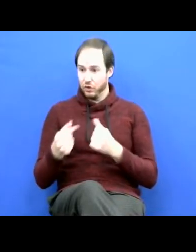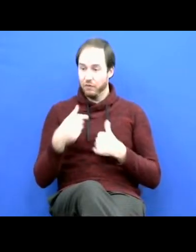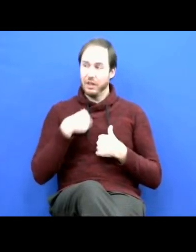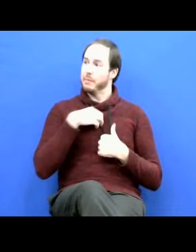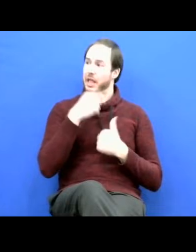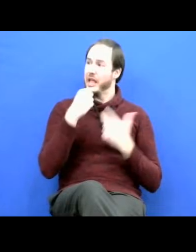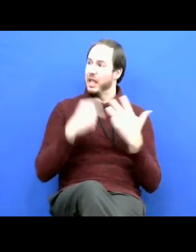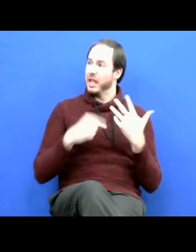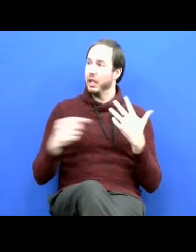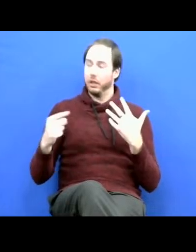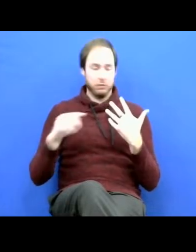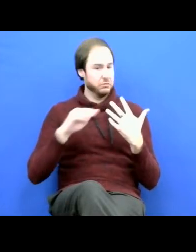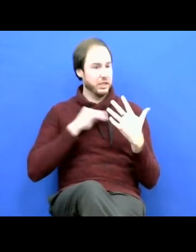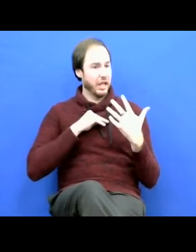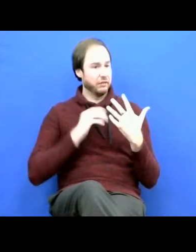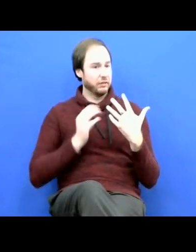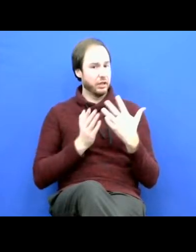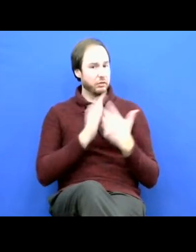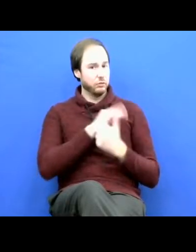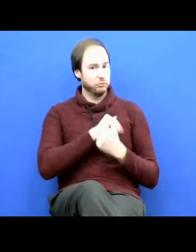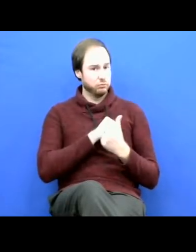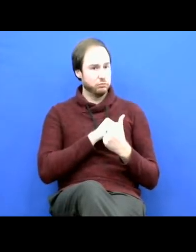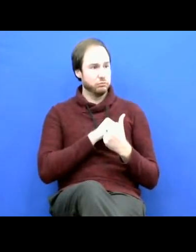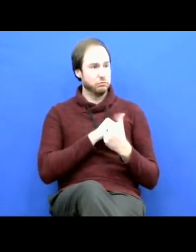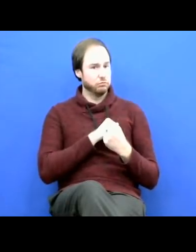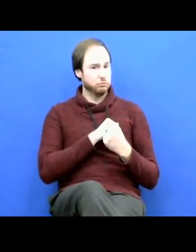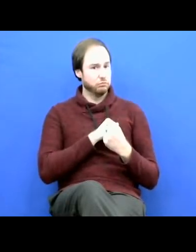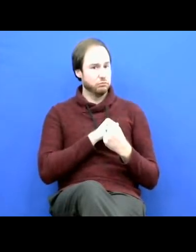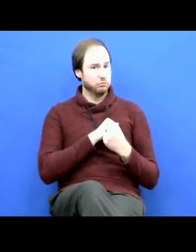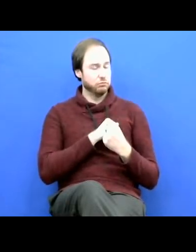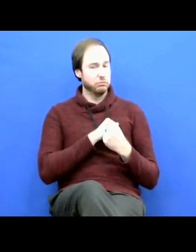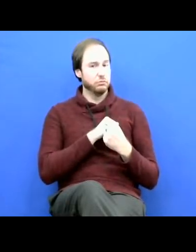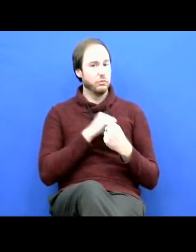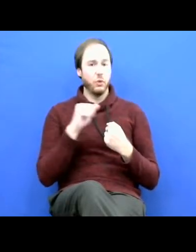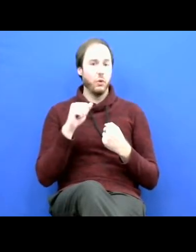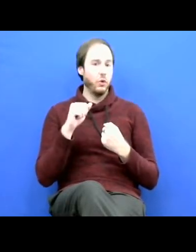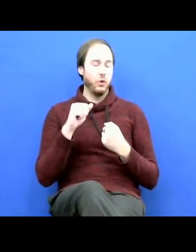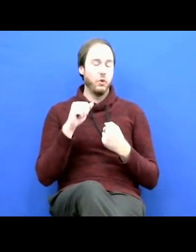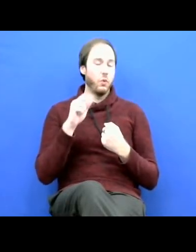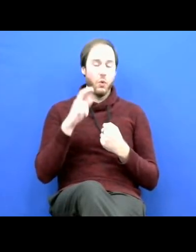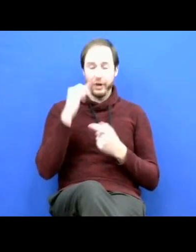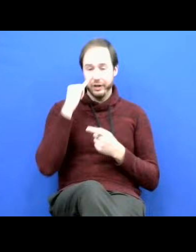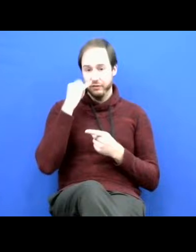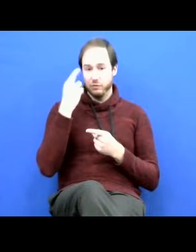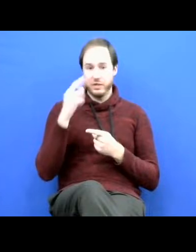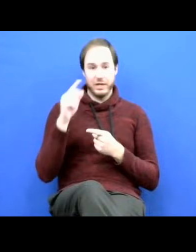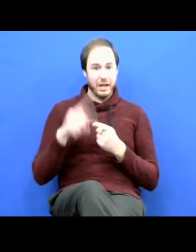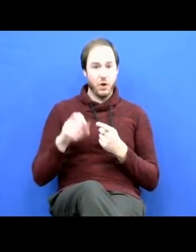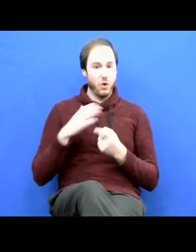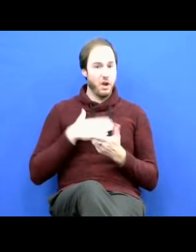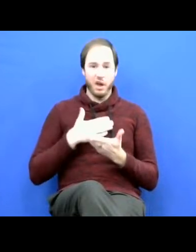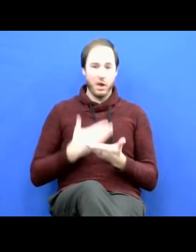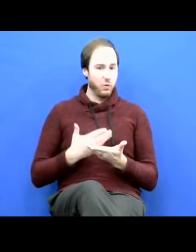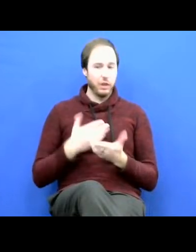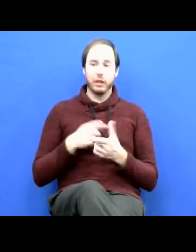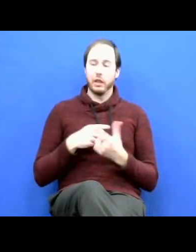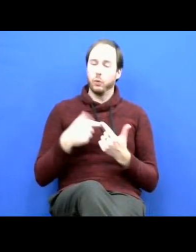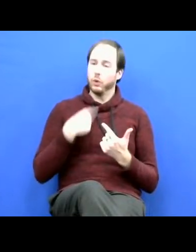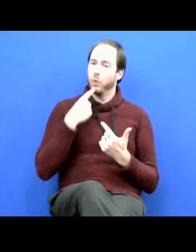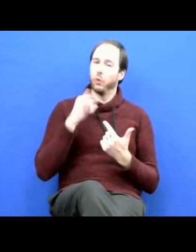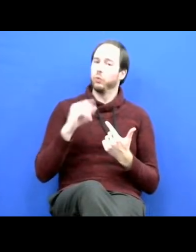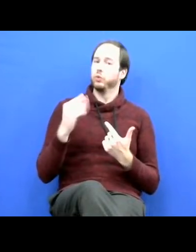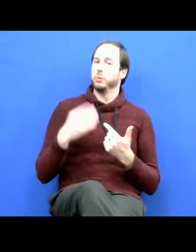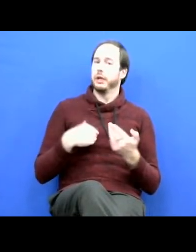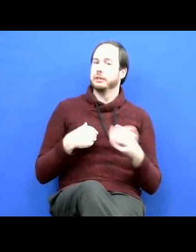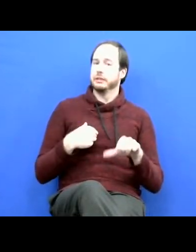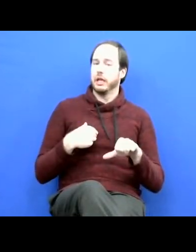then it gets approved generally. If they can't, are unwilling or unable to mitigate those issues, then it typically gets denied.